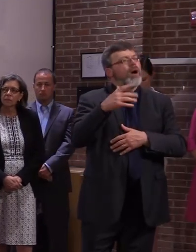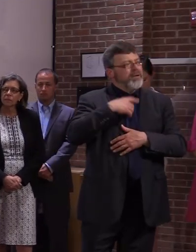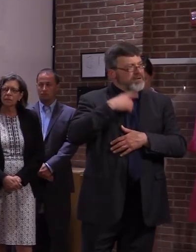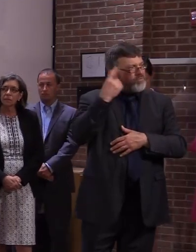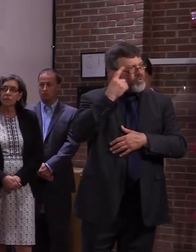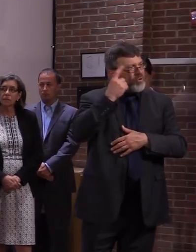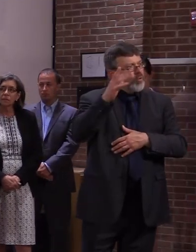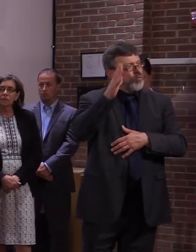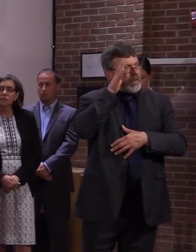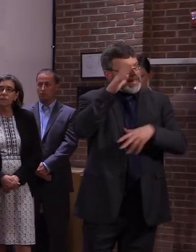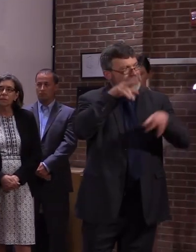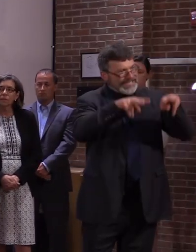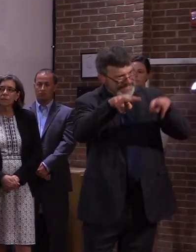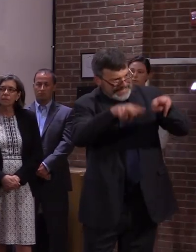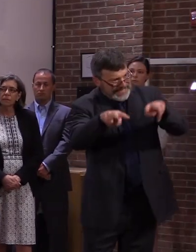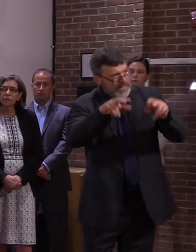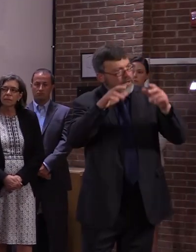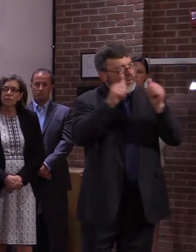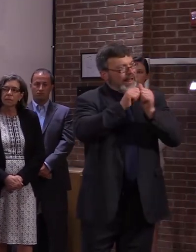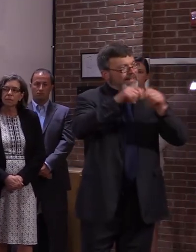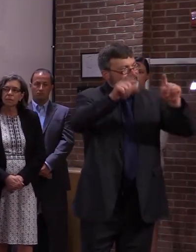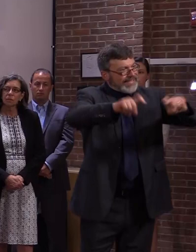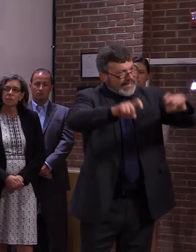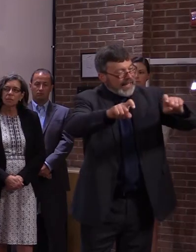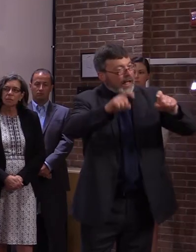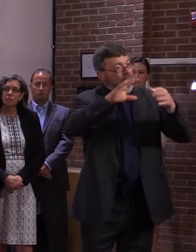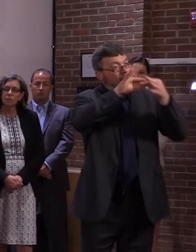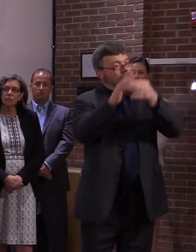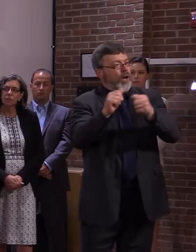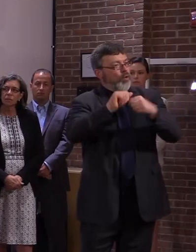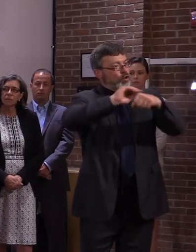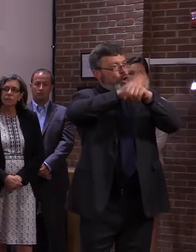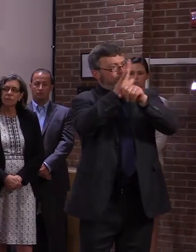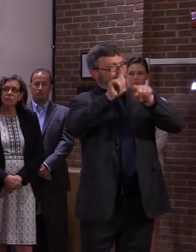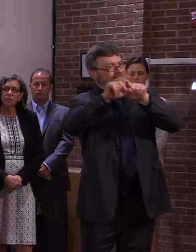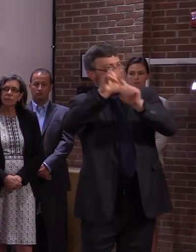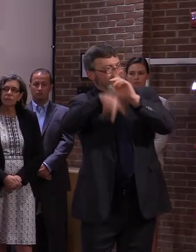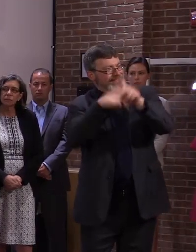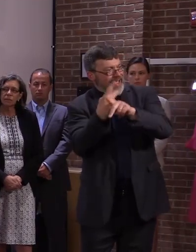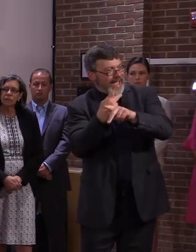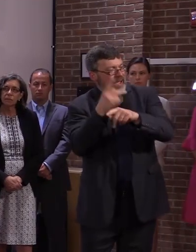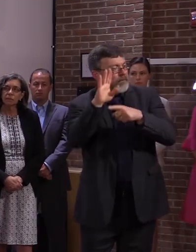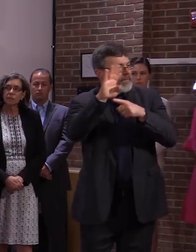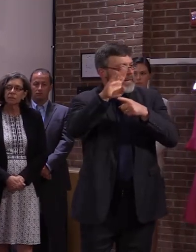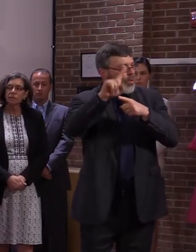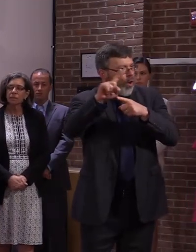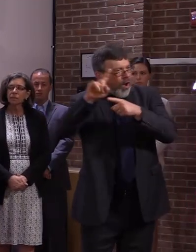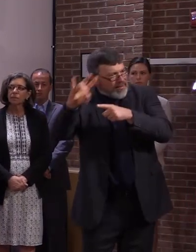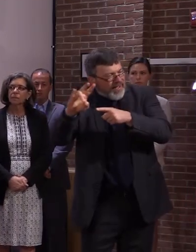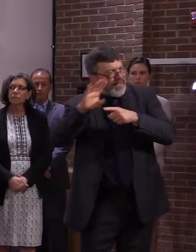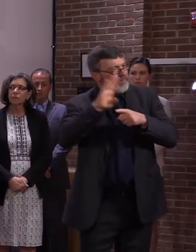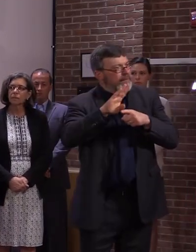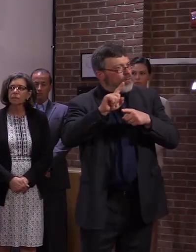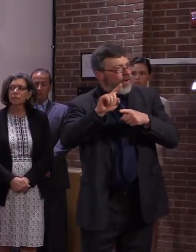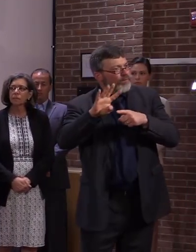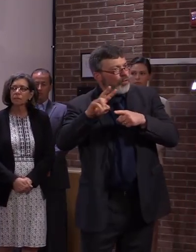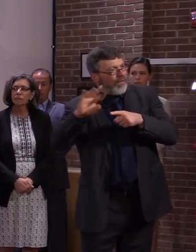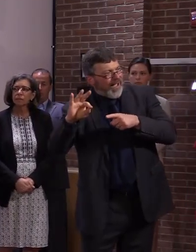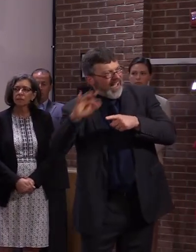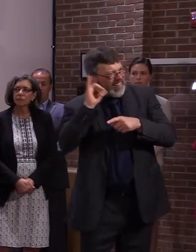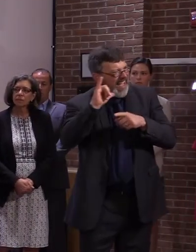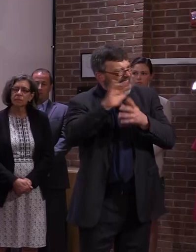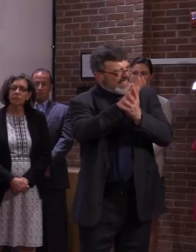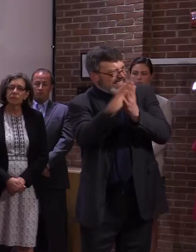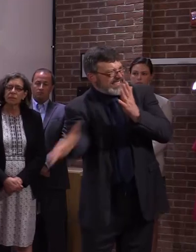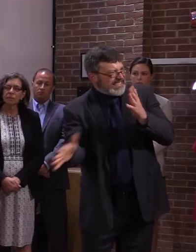testing protocol. We'll continue to offer that along with we're talking. We'll probably have more